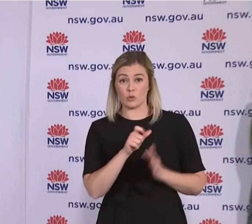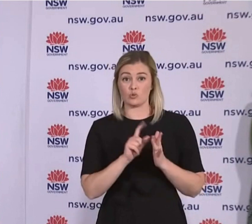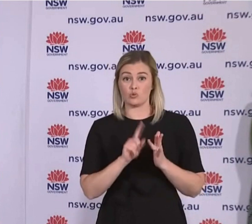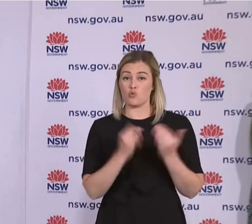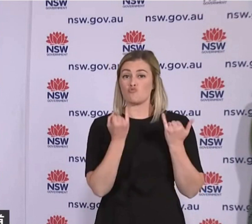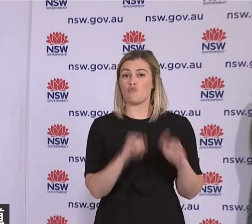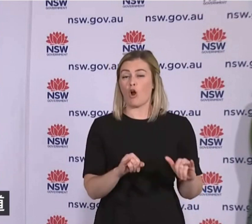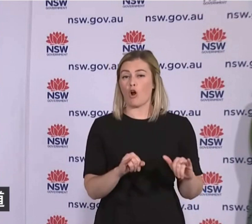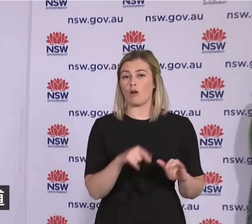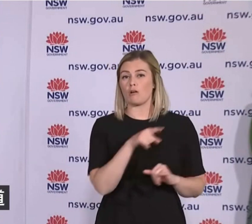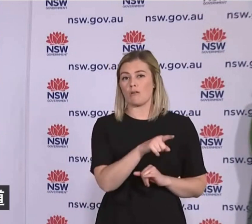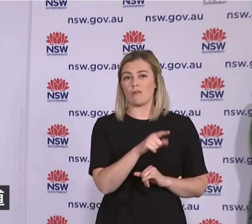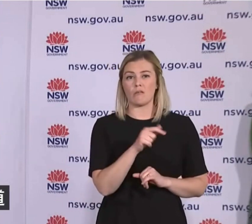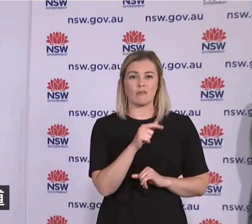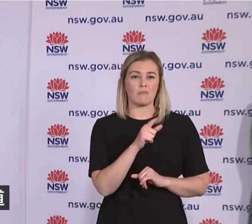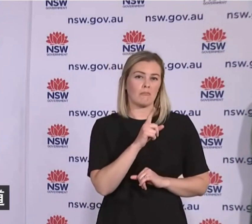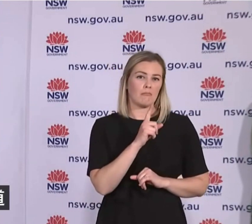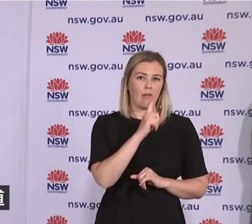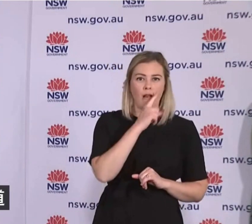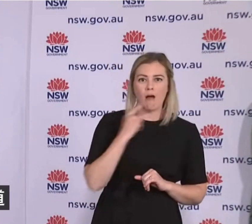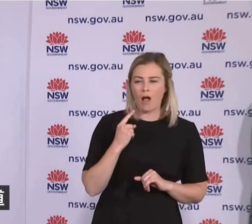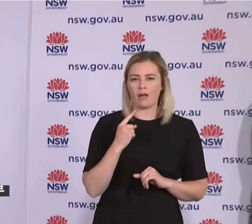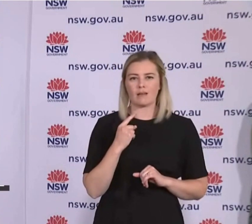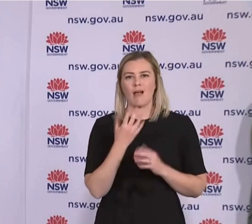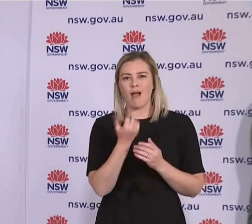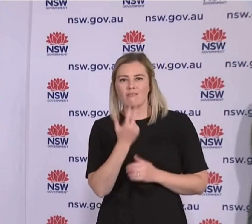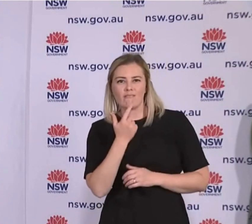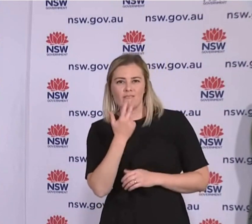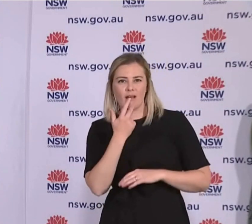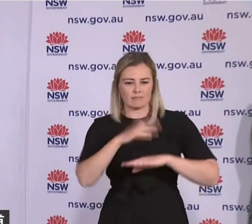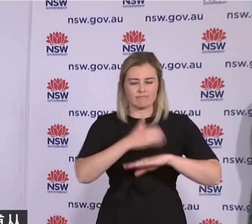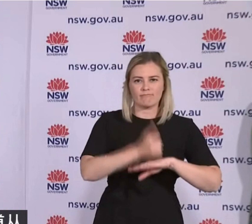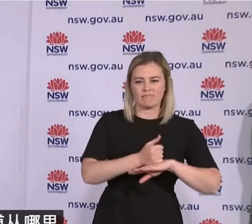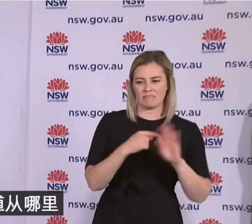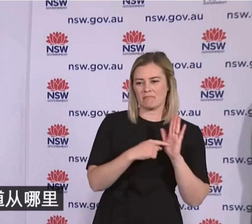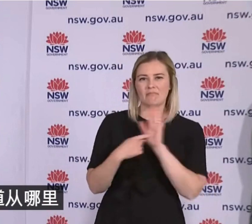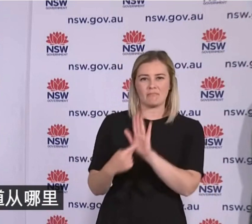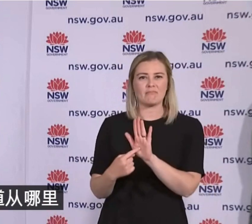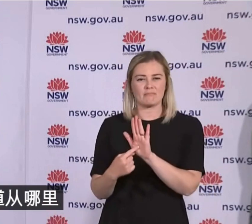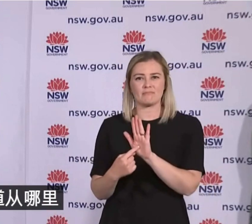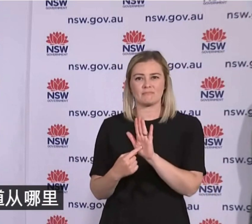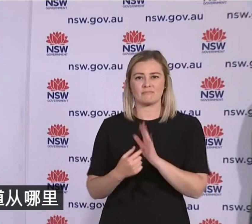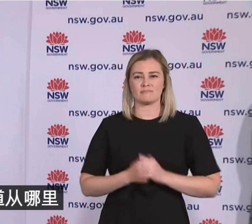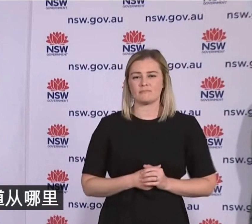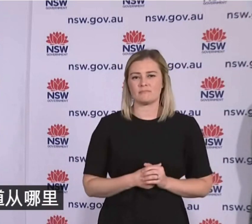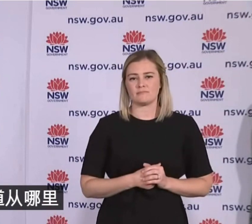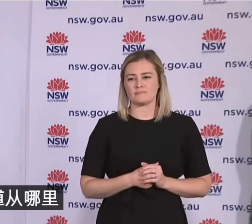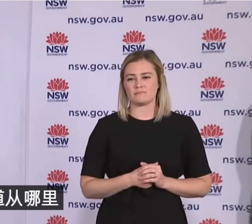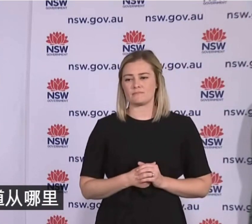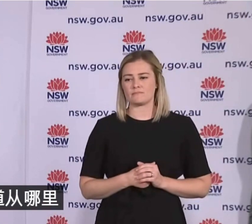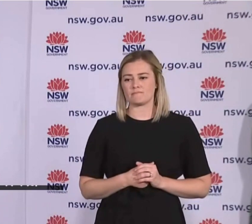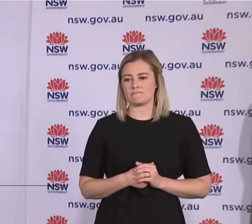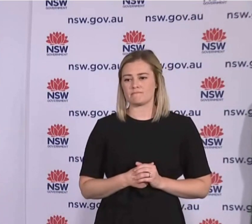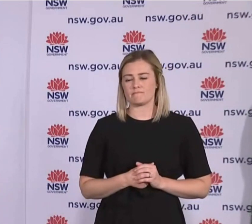thing by deliberately going to a false account, we know people know where to get the legitimate product